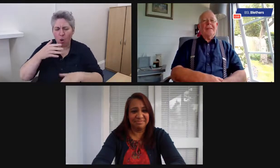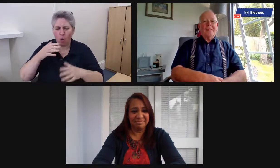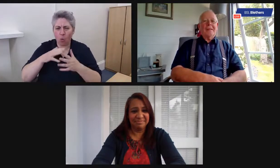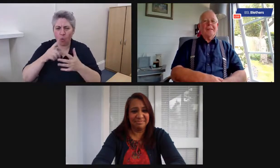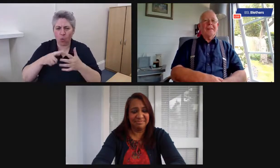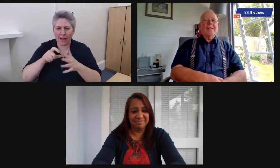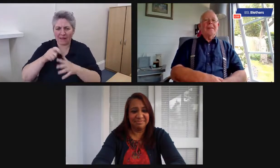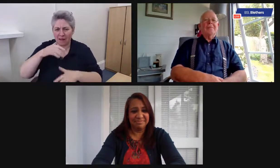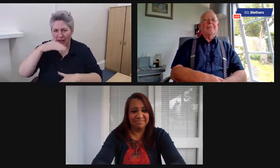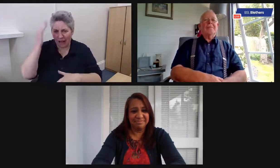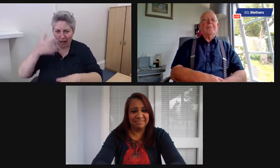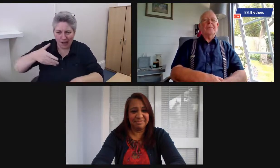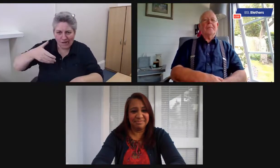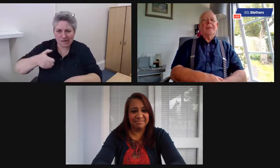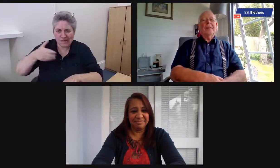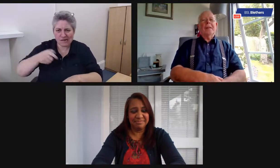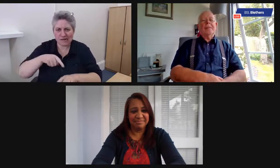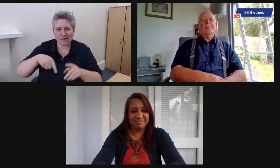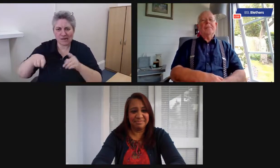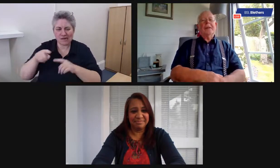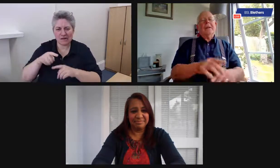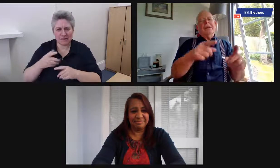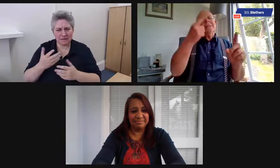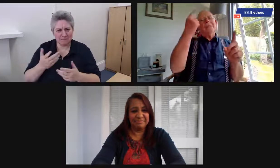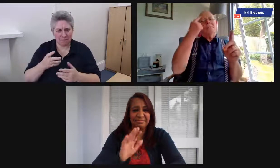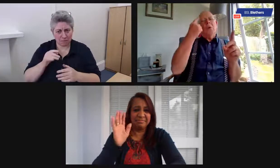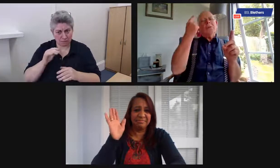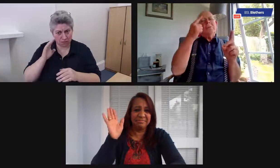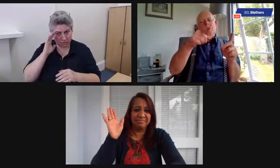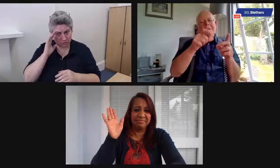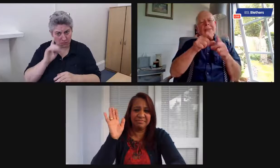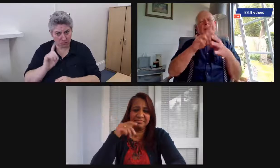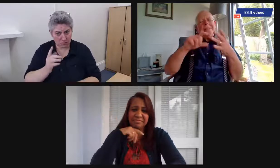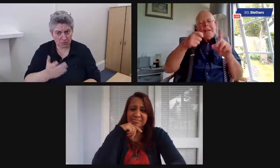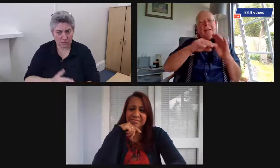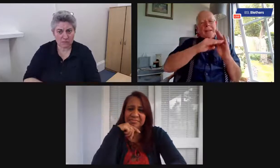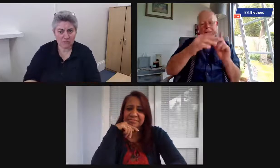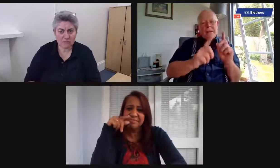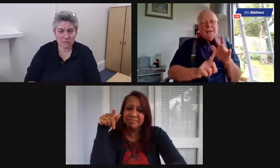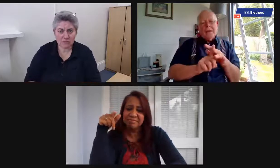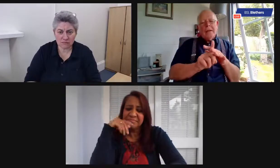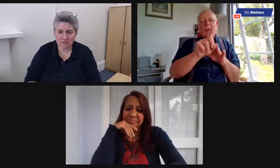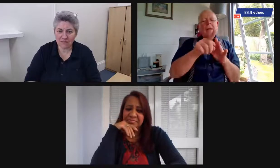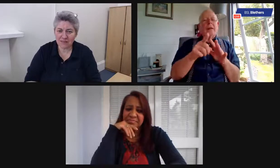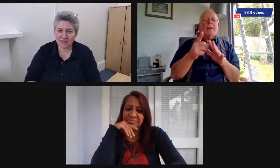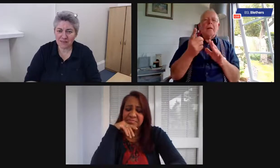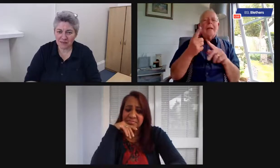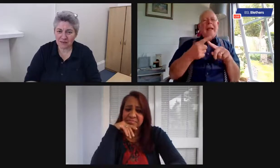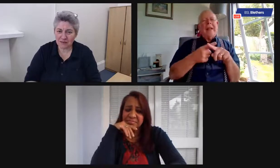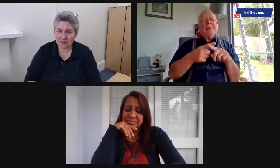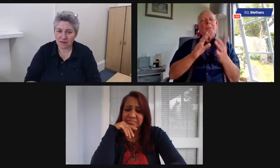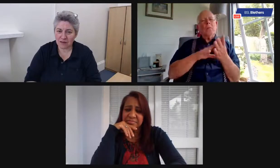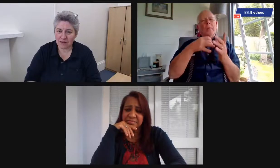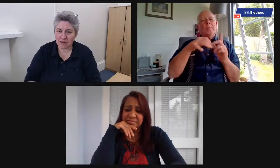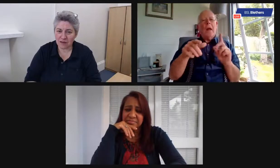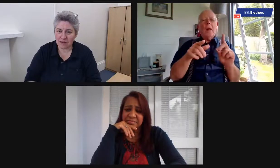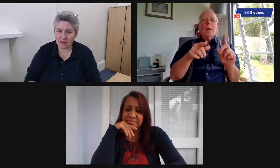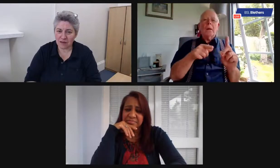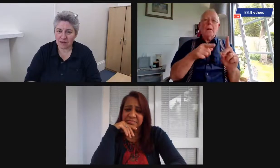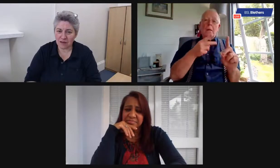of things, and then you see like a dandelion or something popping up, and you're trying to sort of kill it. Maybe it's coming up through